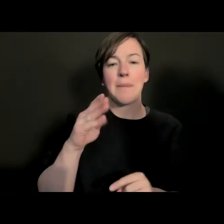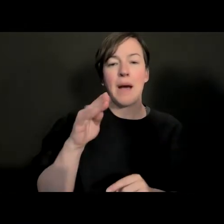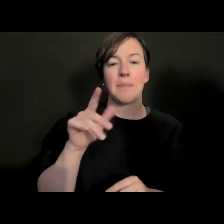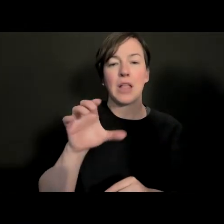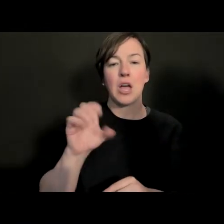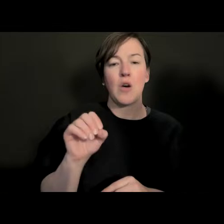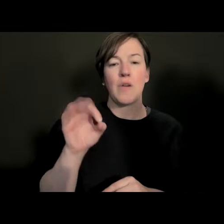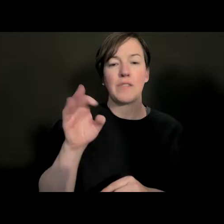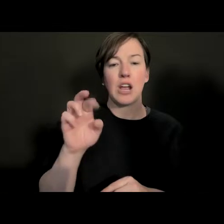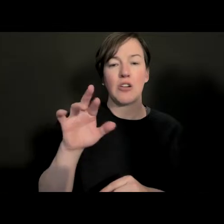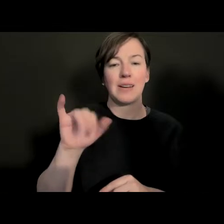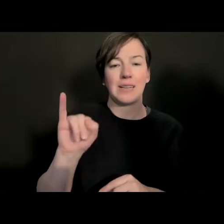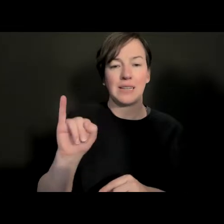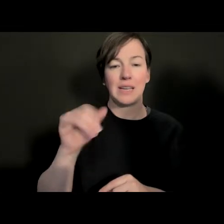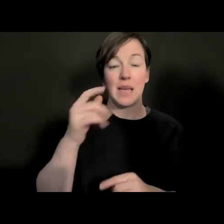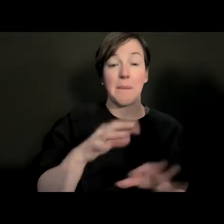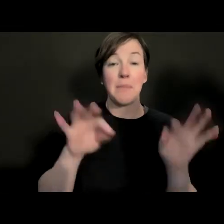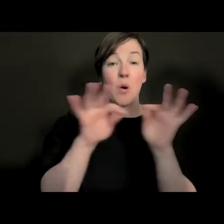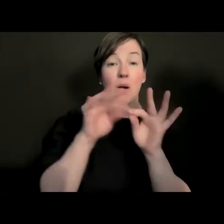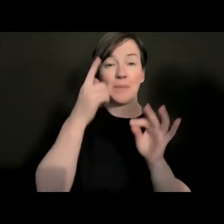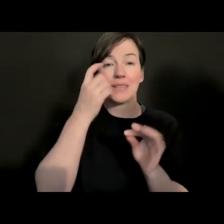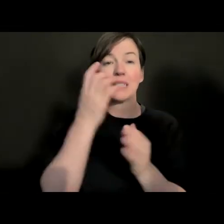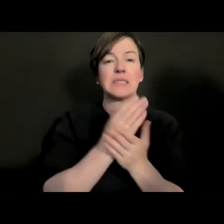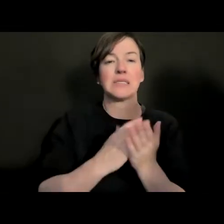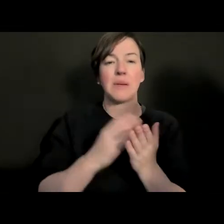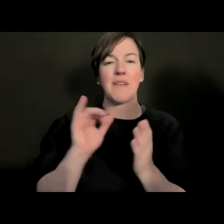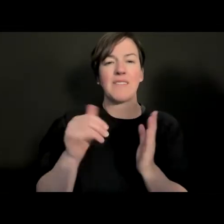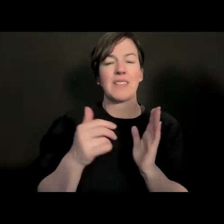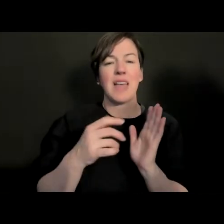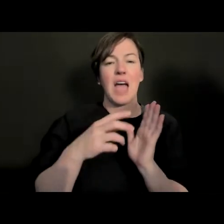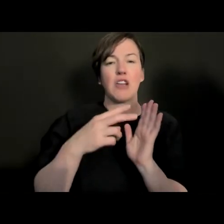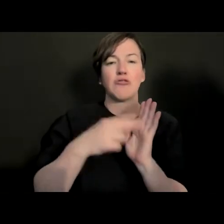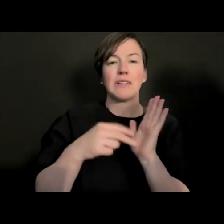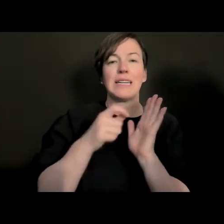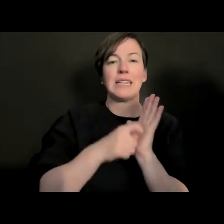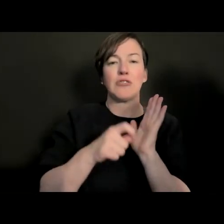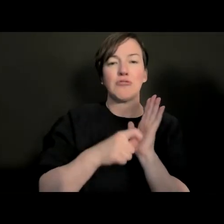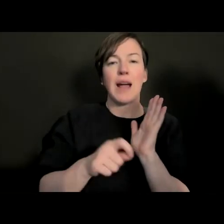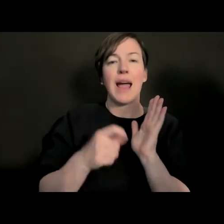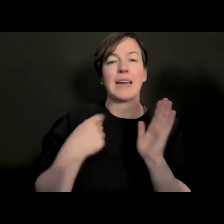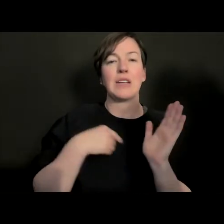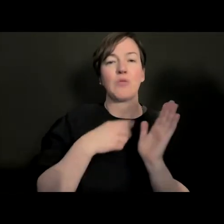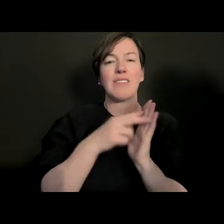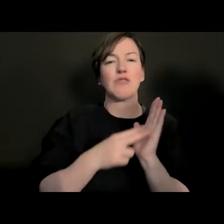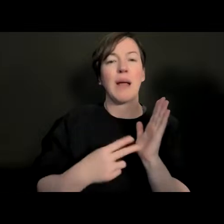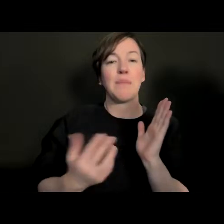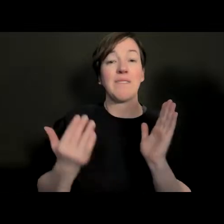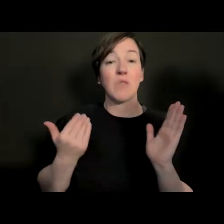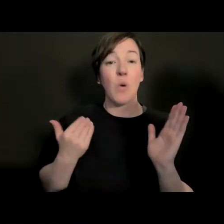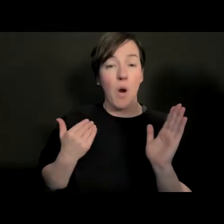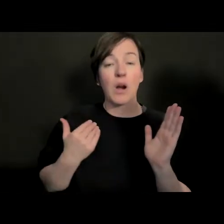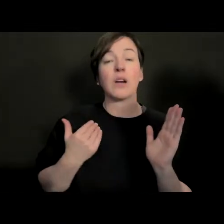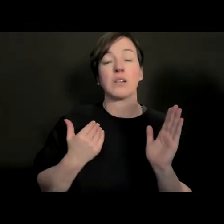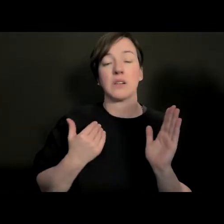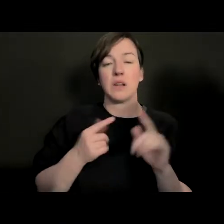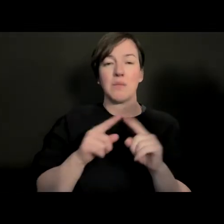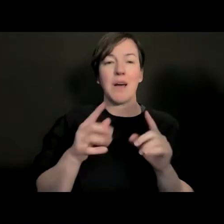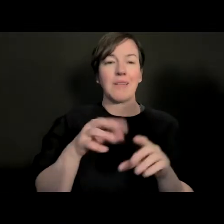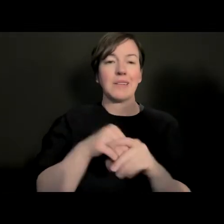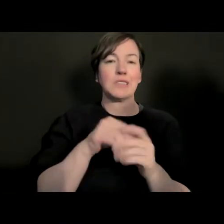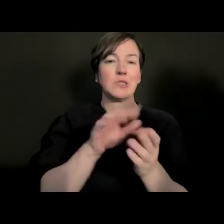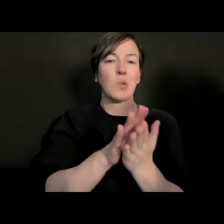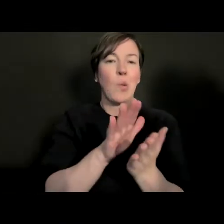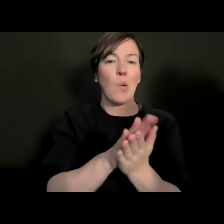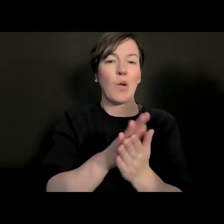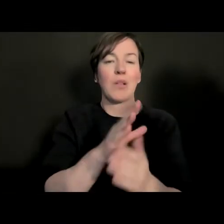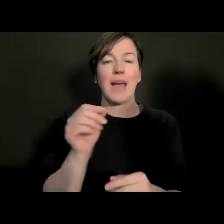It's important because even some of that literature we've read before and in just in school, and it